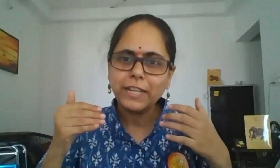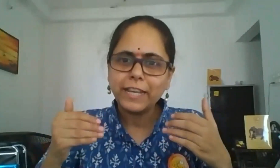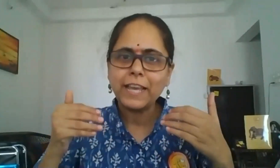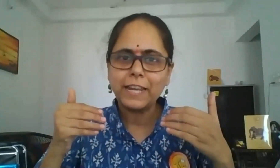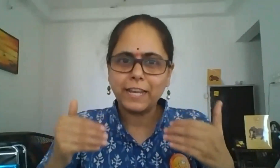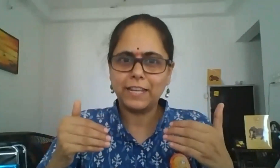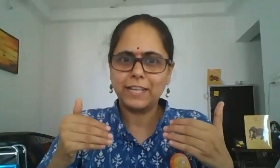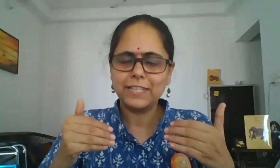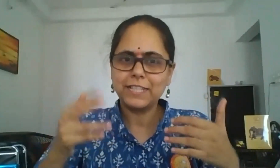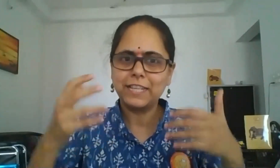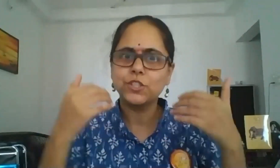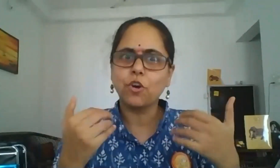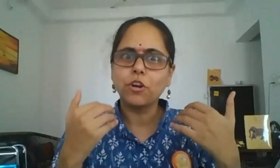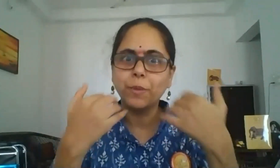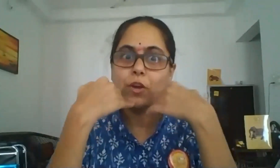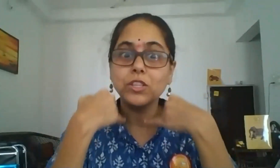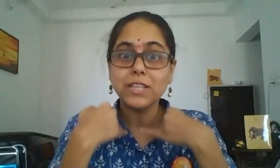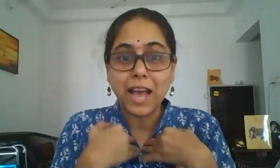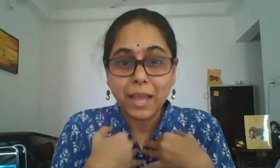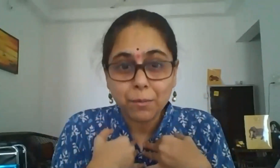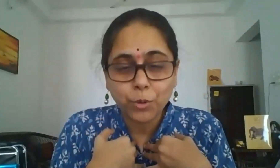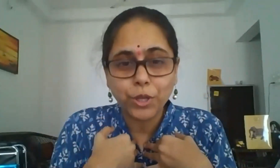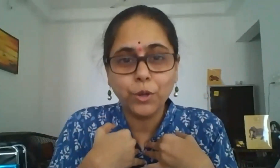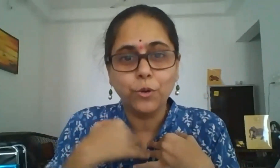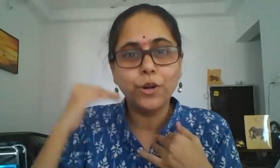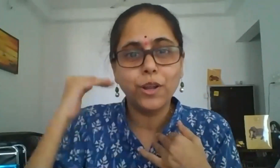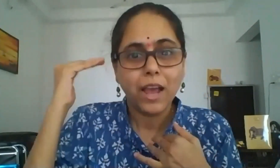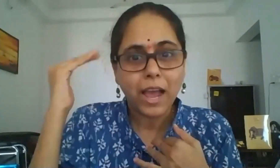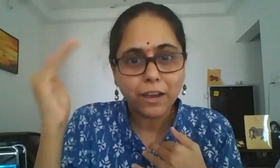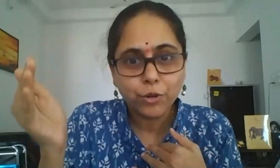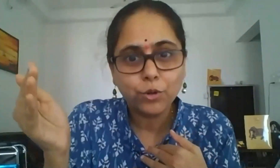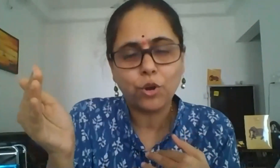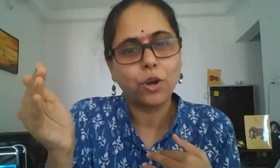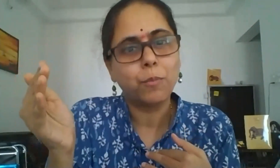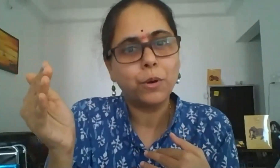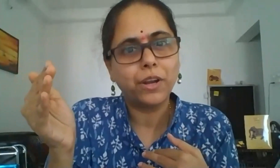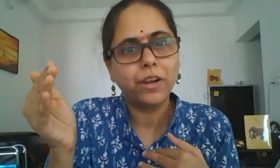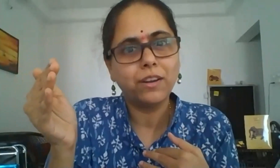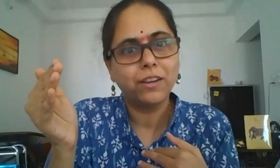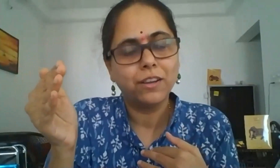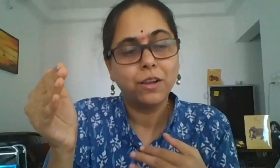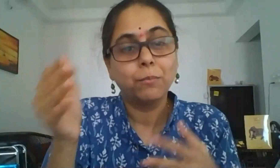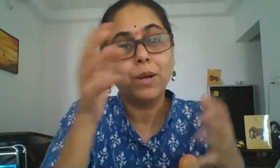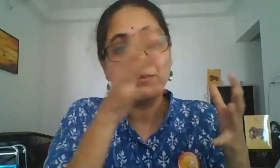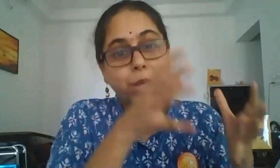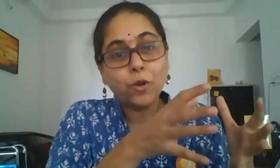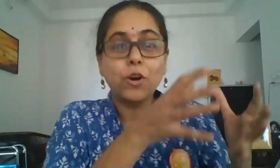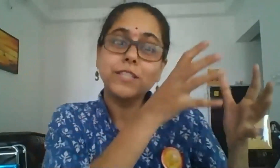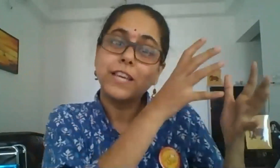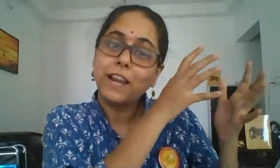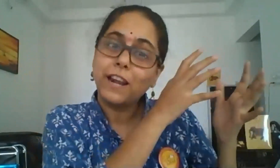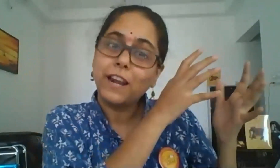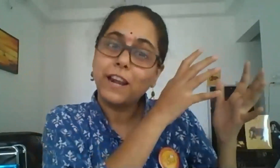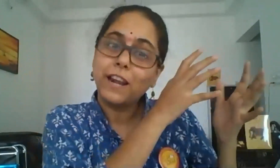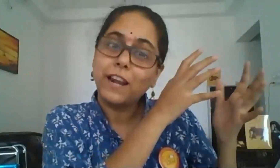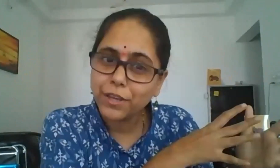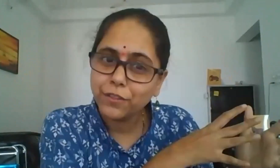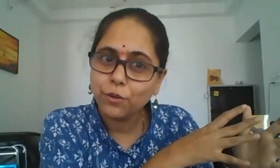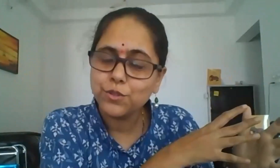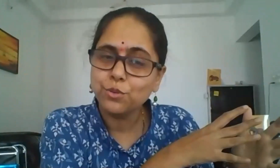I realized it's not because I am doing good, I have to talk about it, but because there are together of Suresh